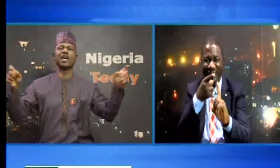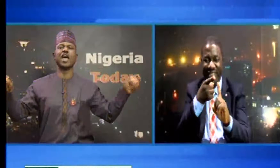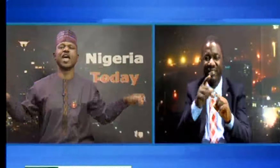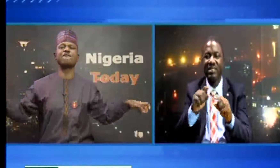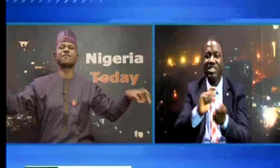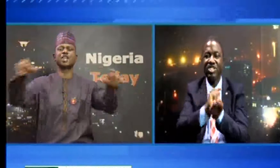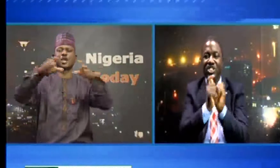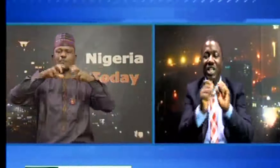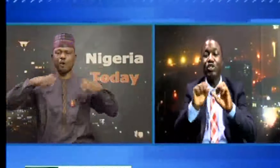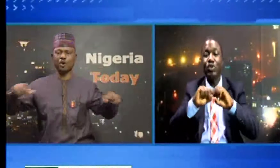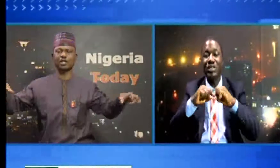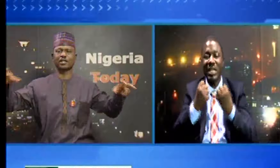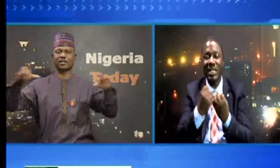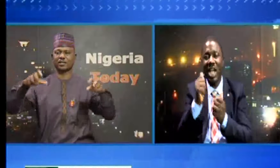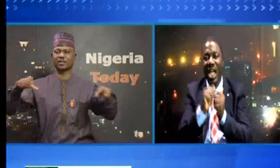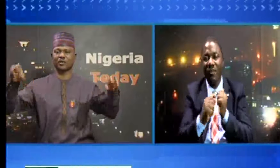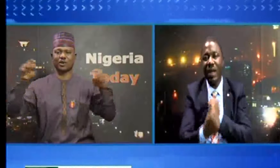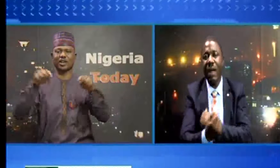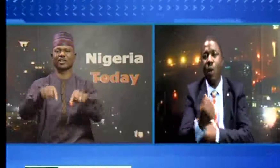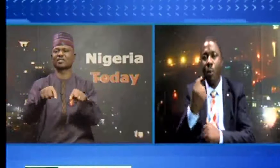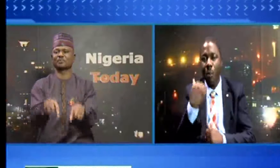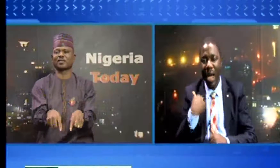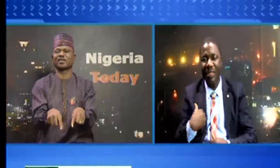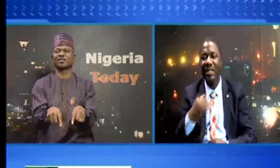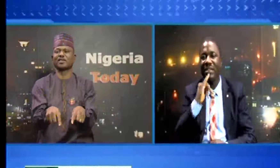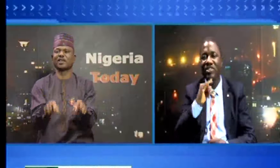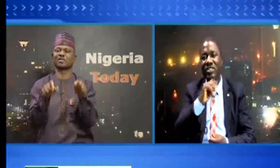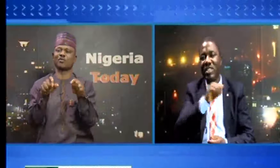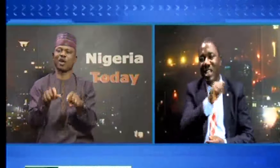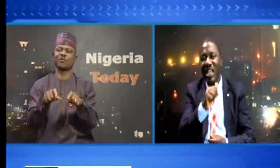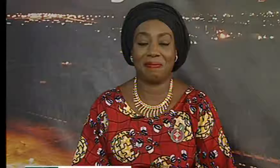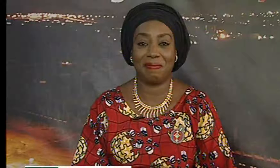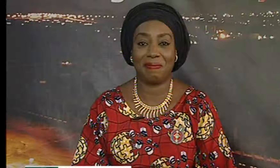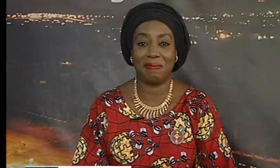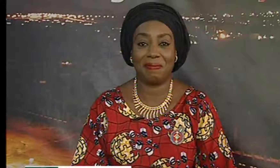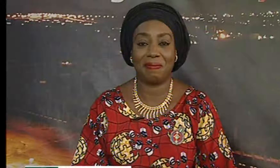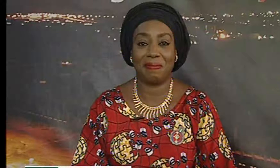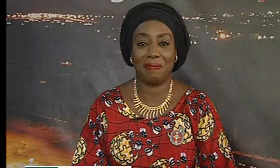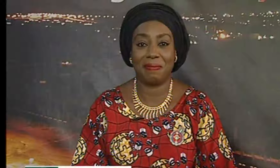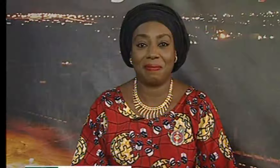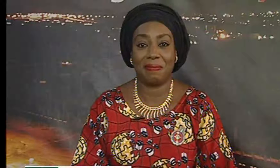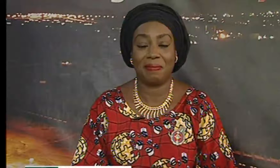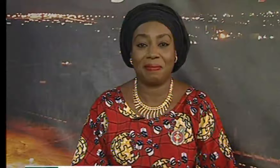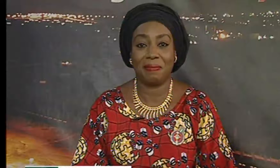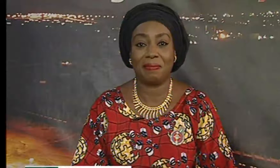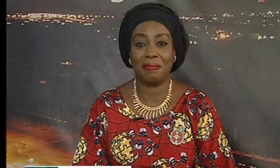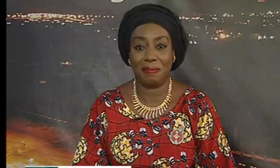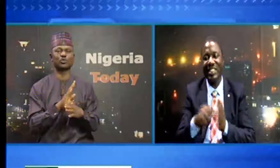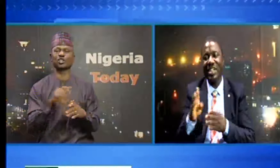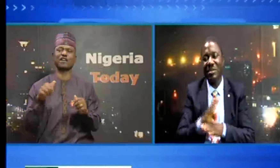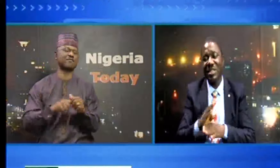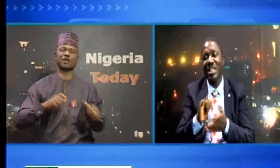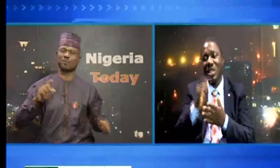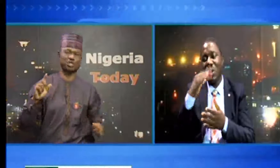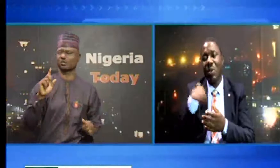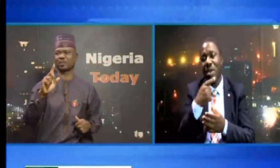society, everybody is a stakeholder in this business. That is why we often say the disability issue